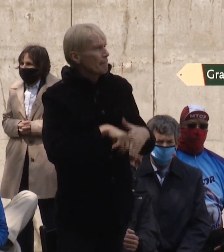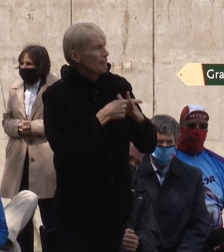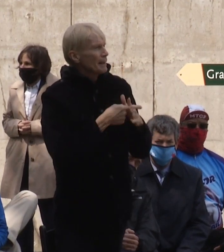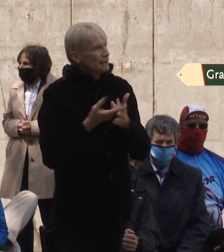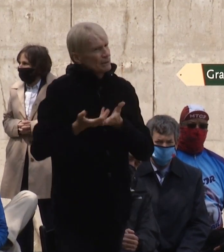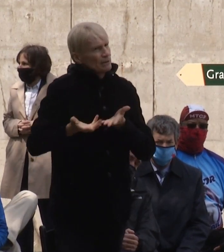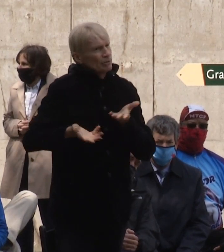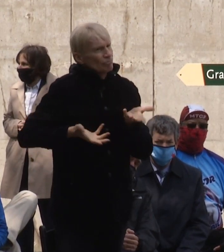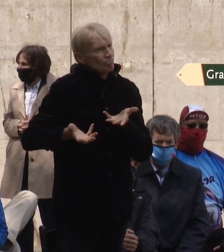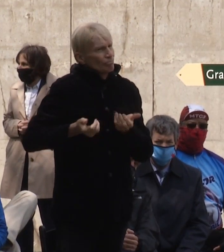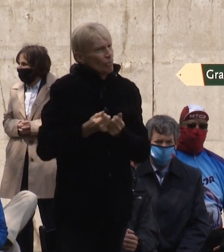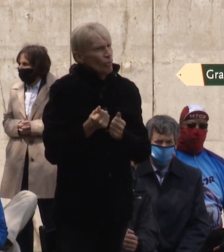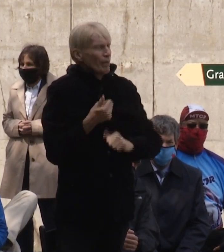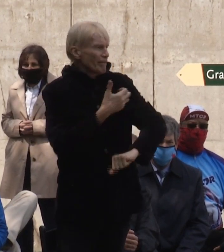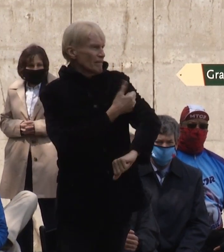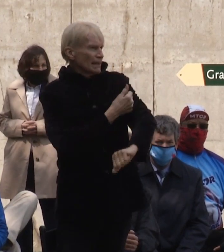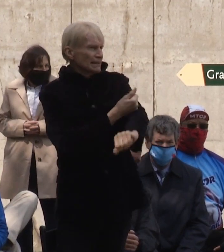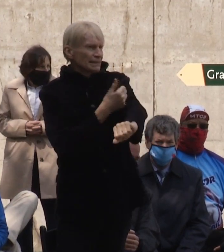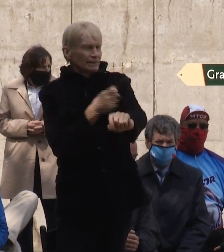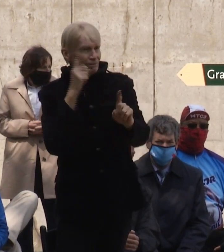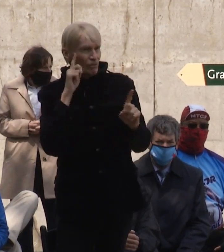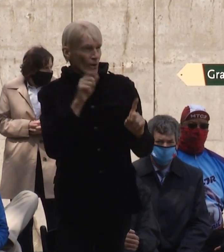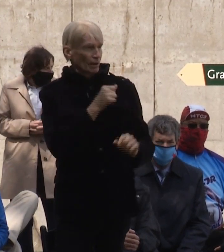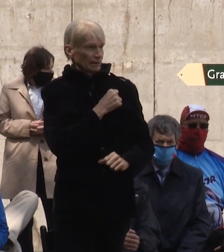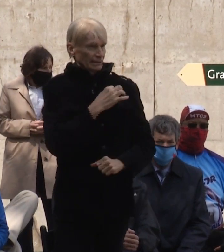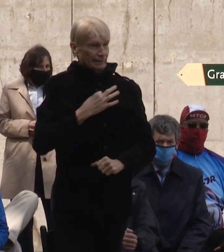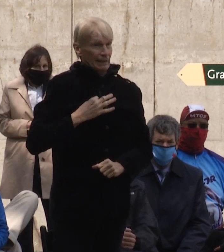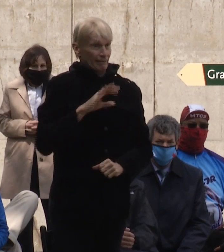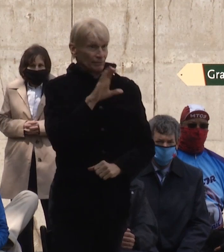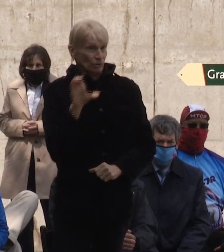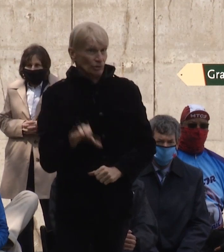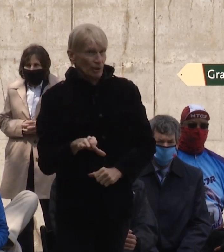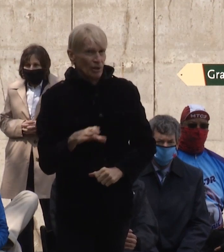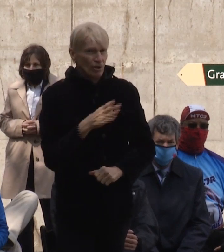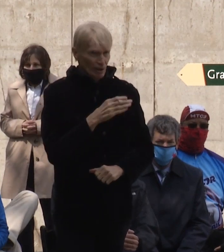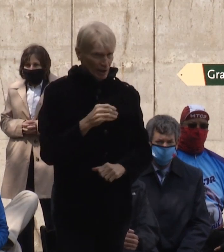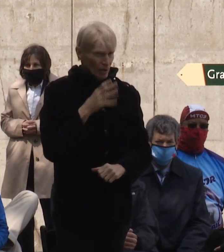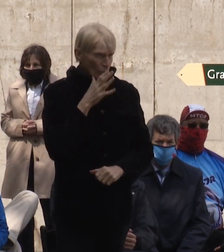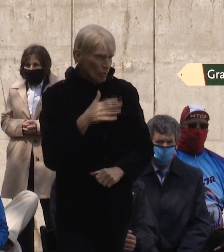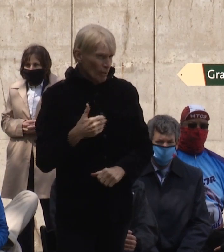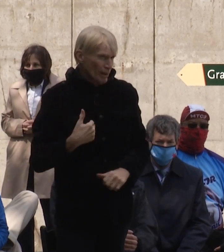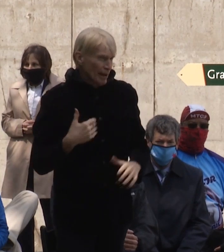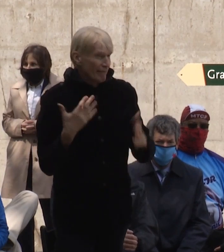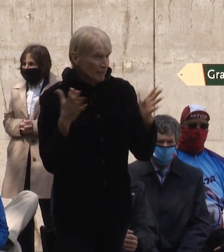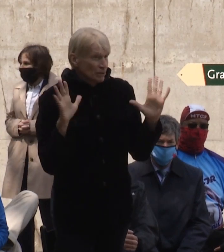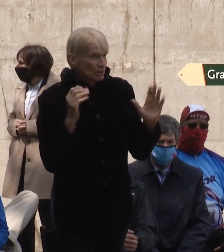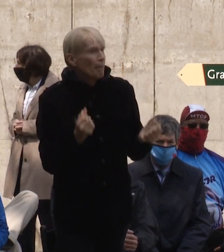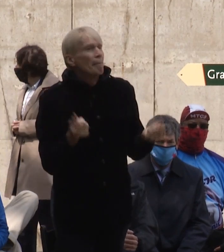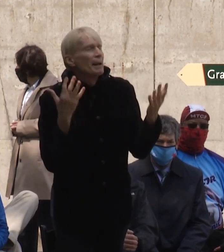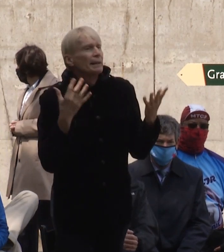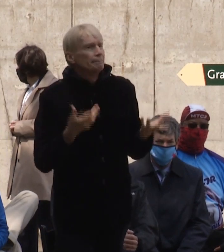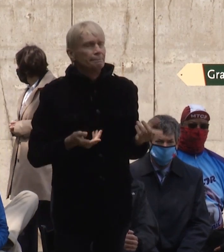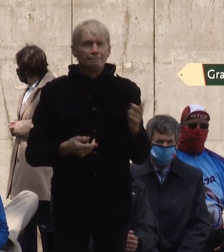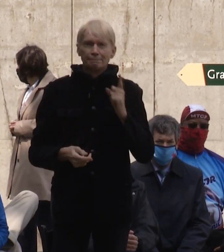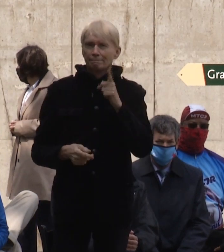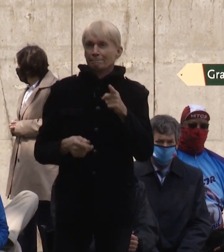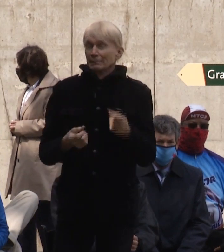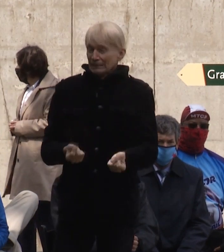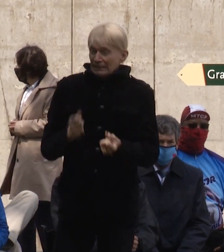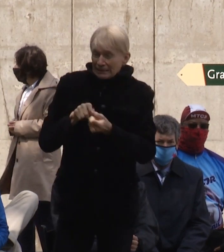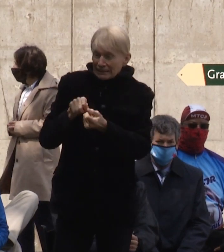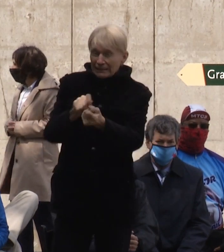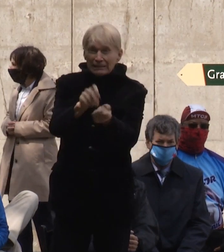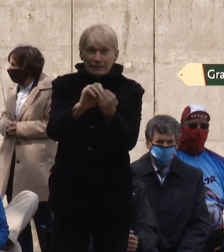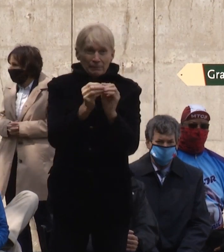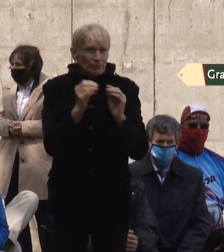employees about if they've been vaccinated, and if the city has any estimate of how many city workers have gotten their shots? I can't give you those estimates